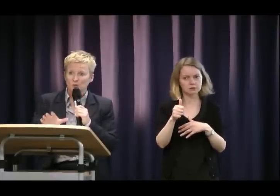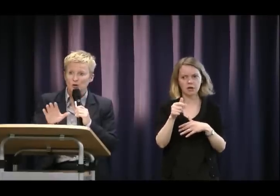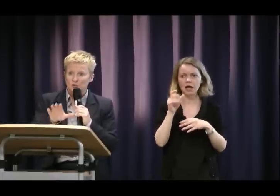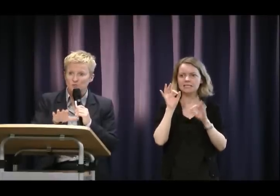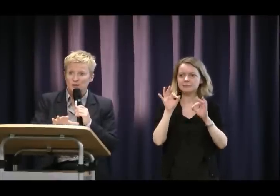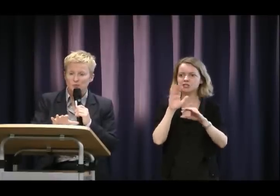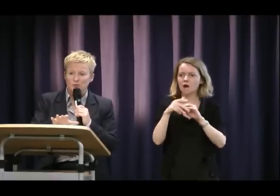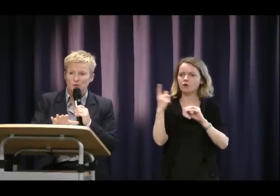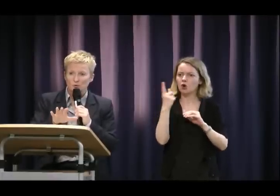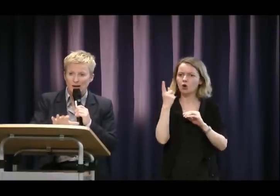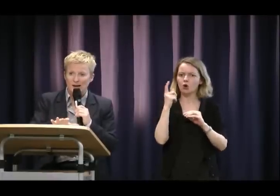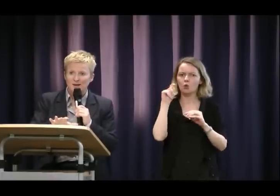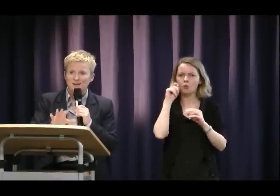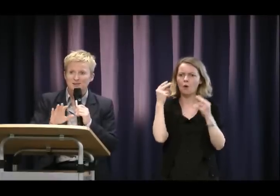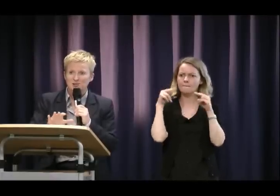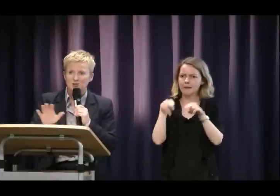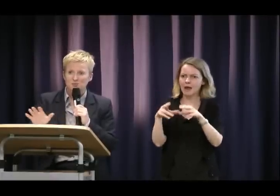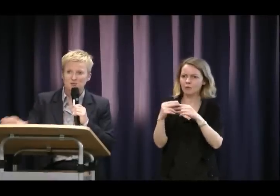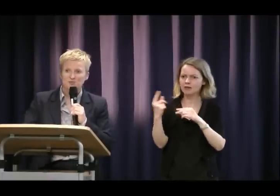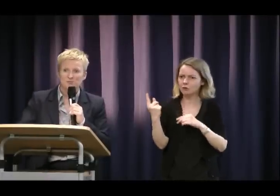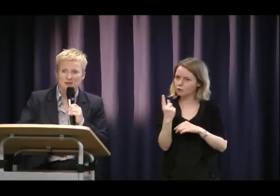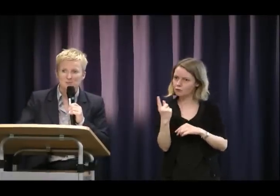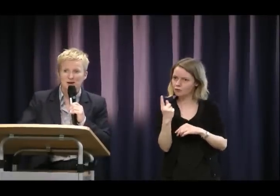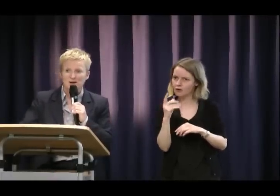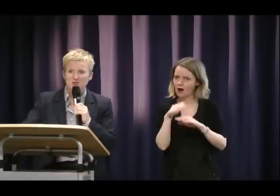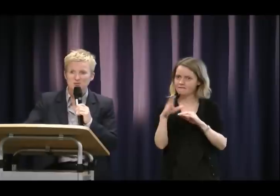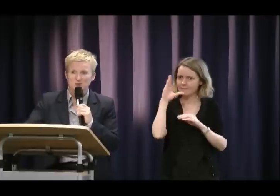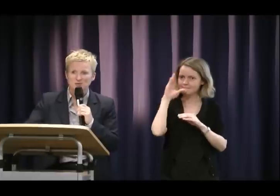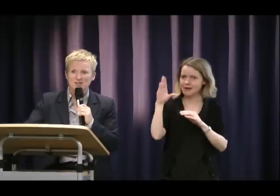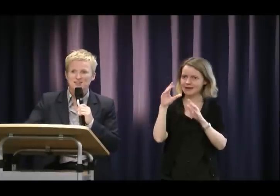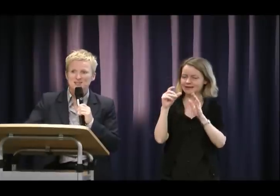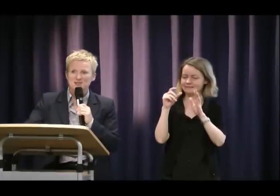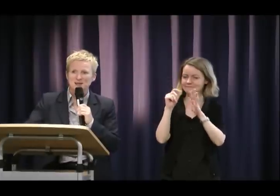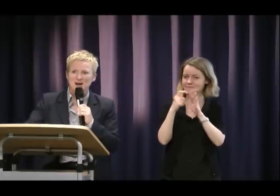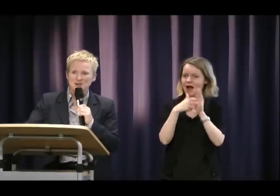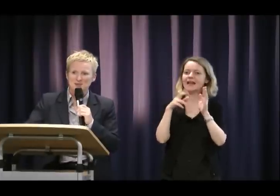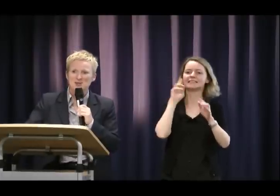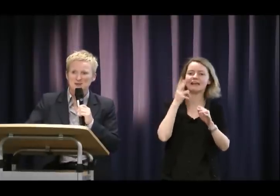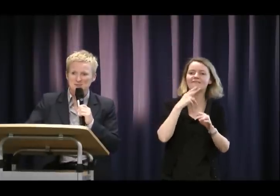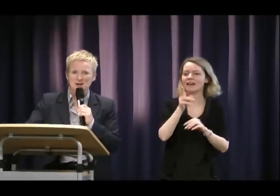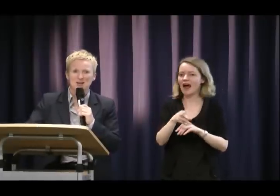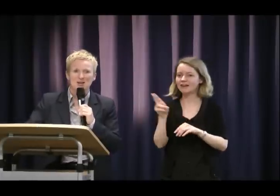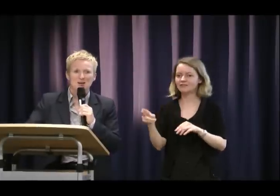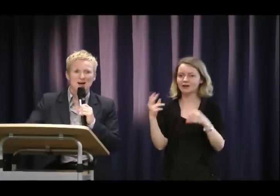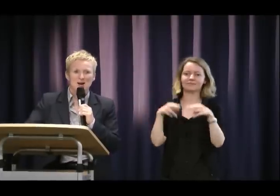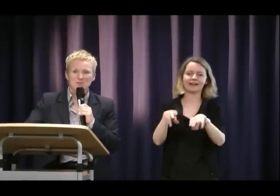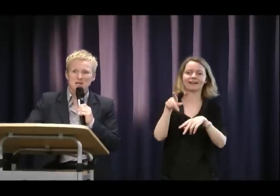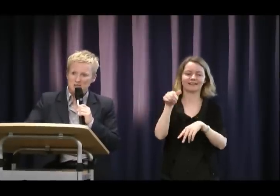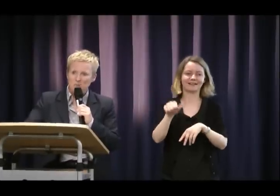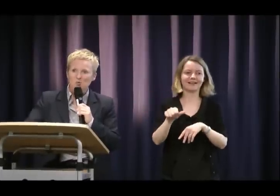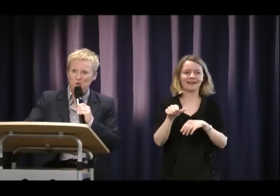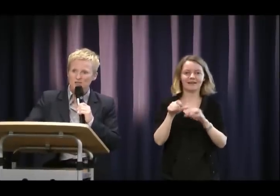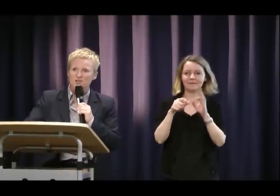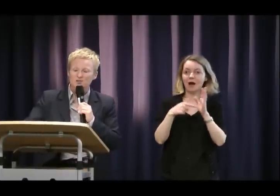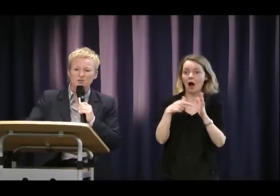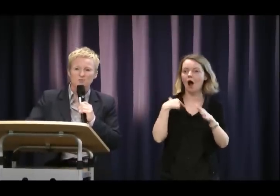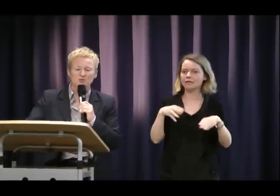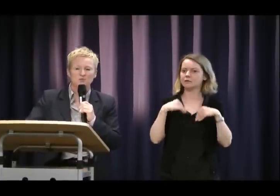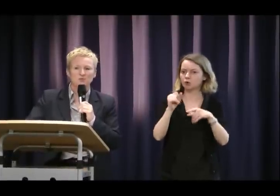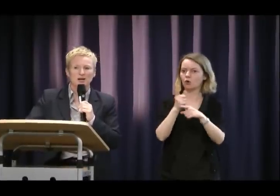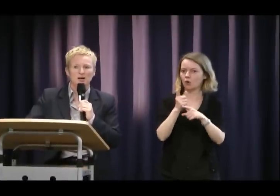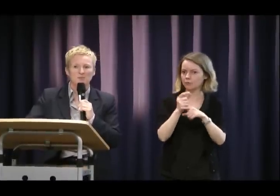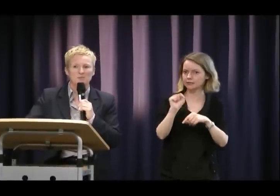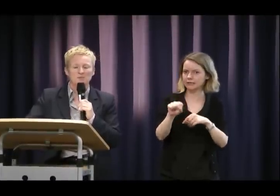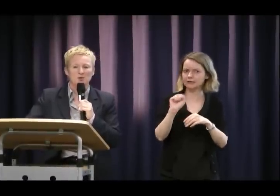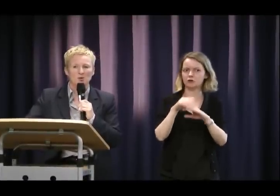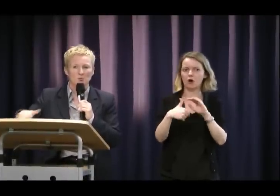especially about who goes to bed with who, Anne, in terms of bed partners with deaf and hard of hearing, but take your point in terms